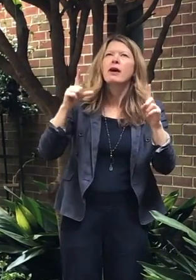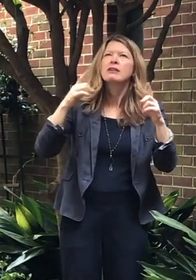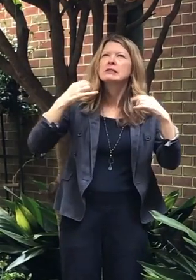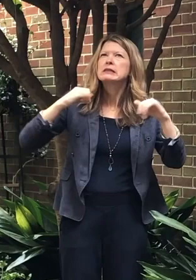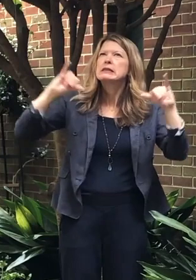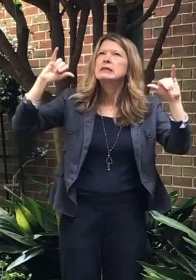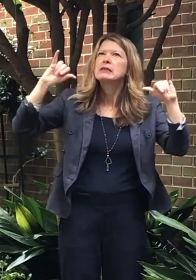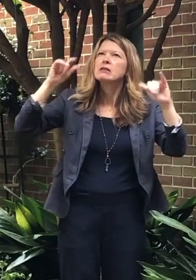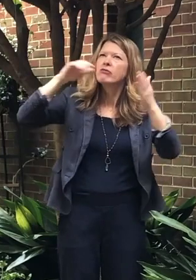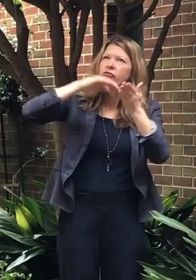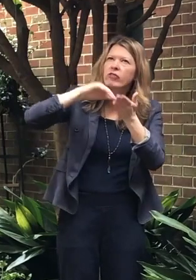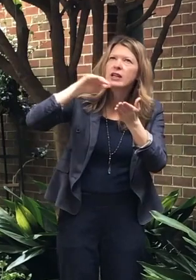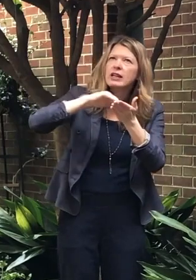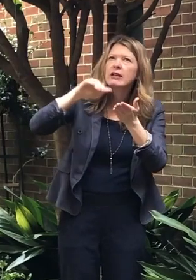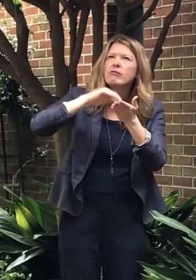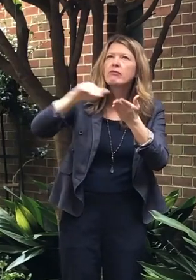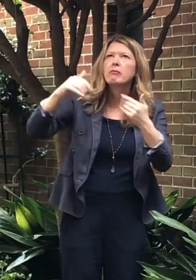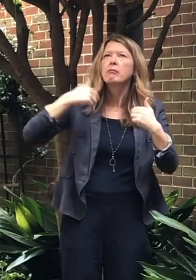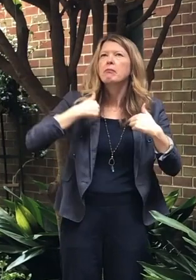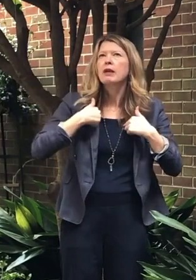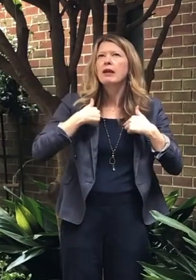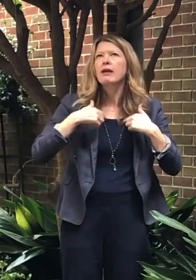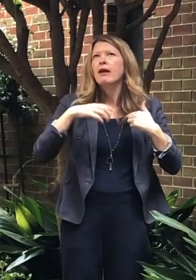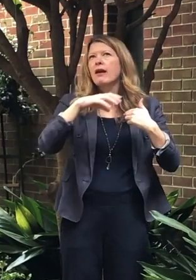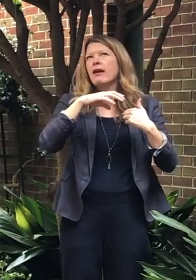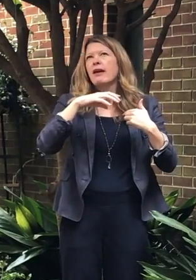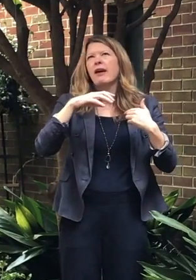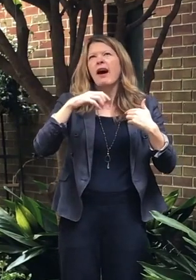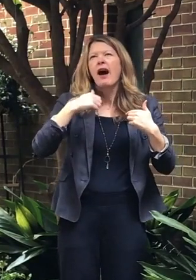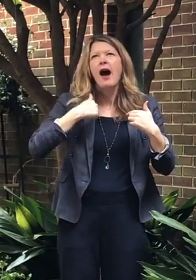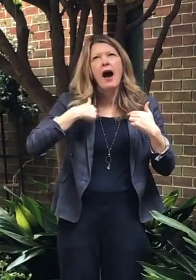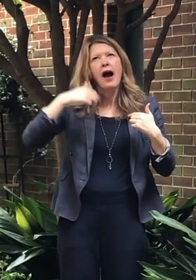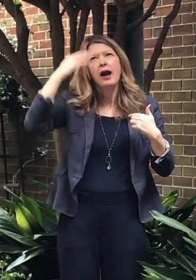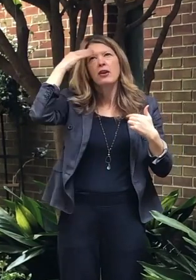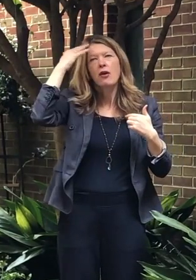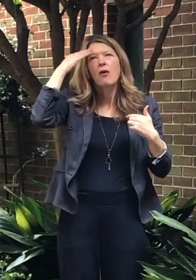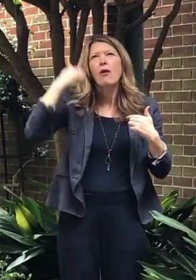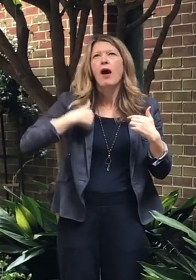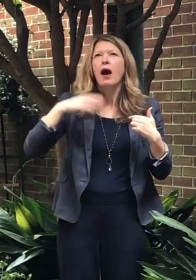is forgiveness with you, therefore you shall be feared.